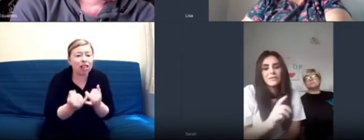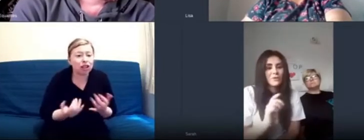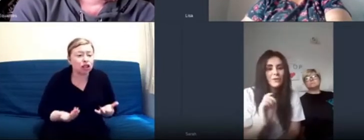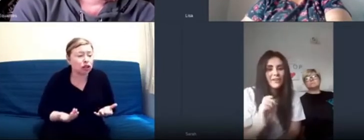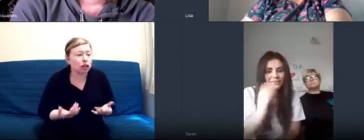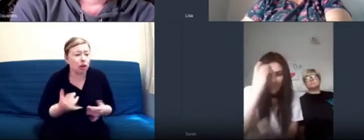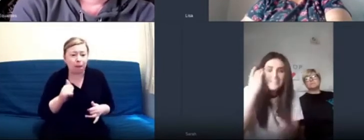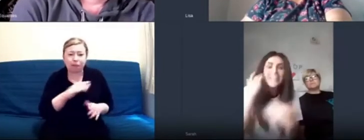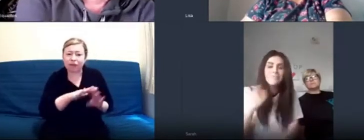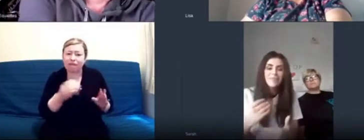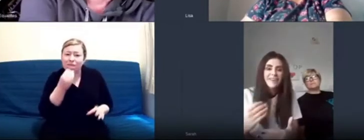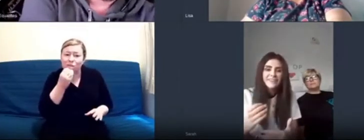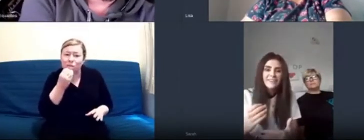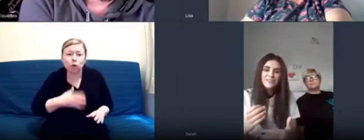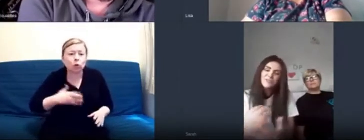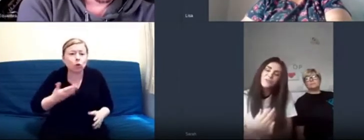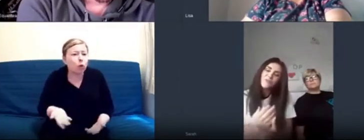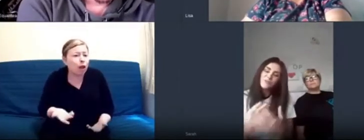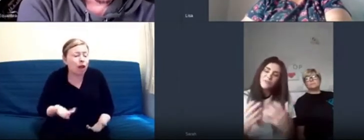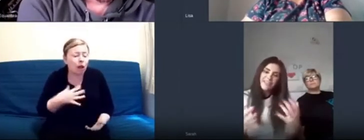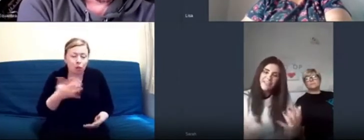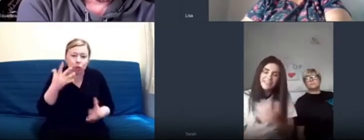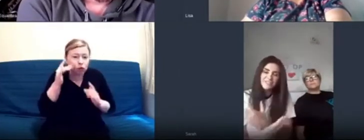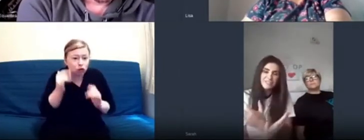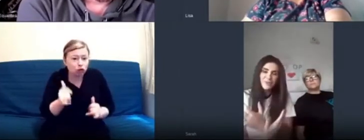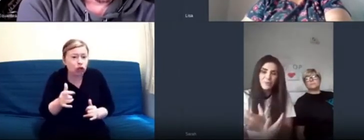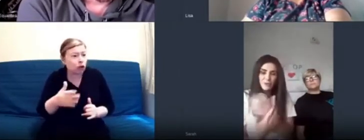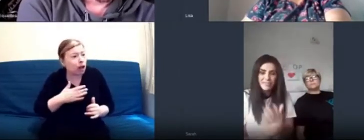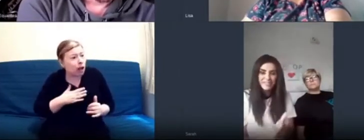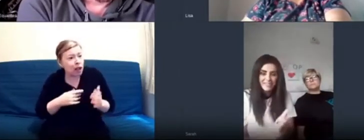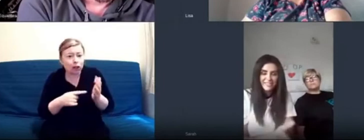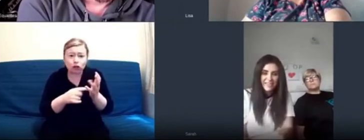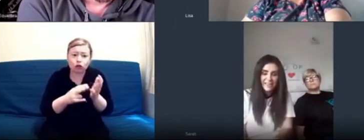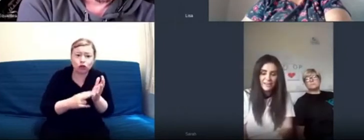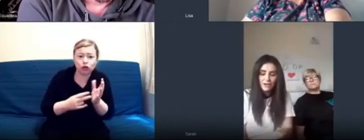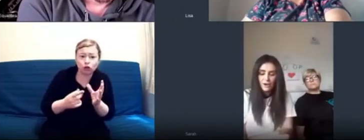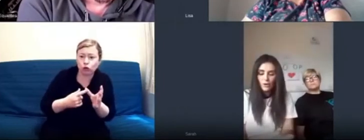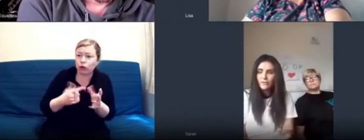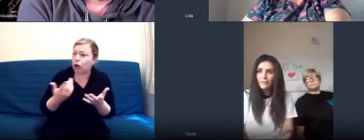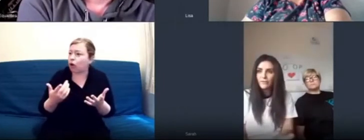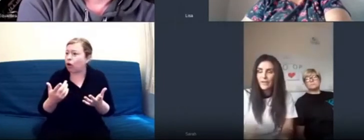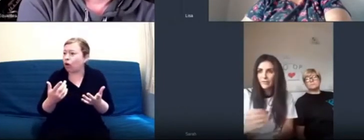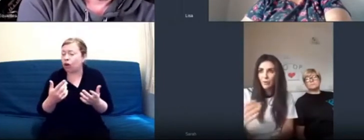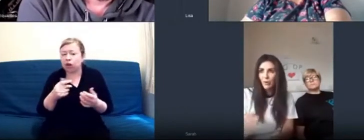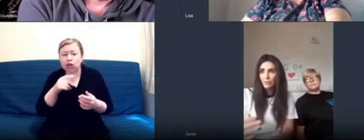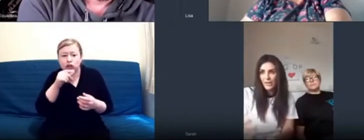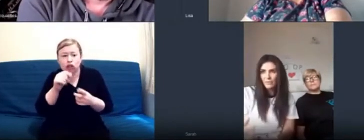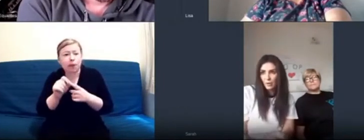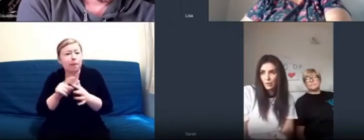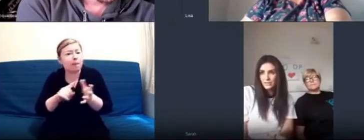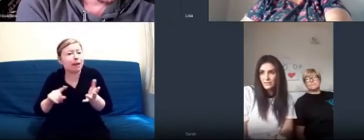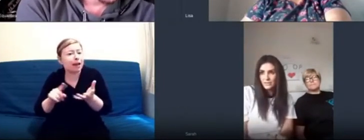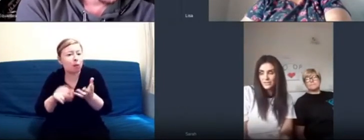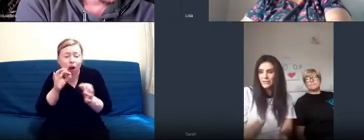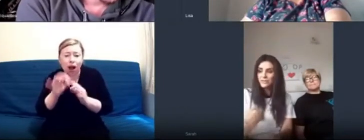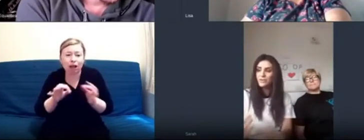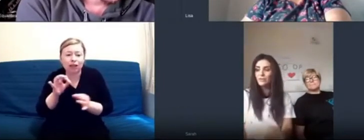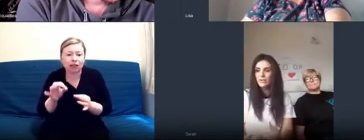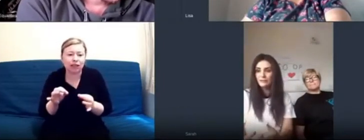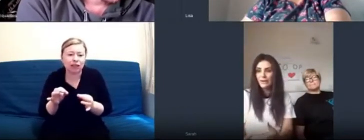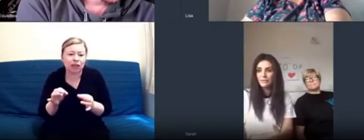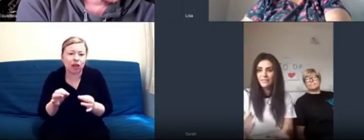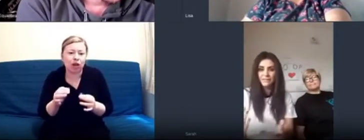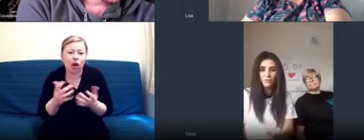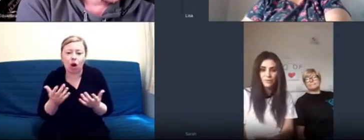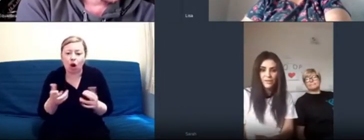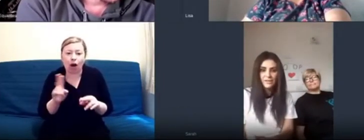tuna. Chickpeas? No, not that type of thing. So we would then just not put these things in. Or if they have a we have a policy that if